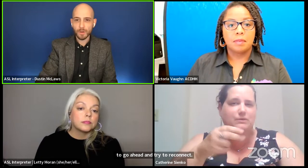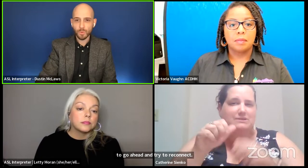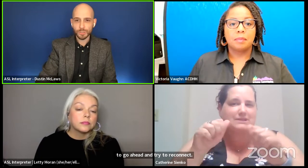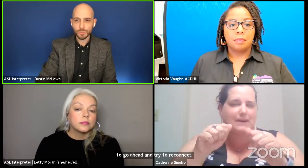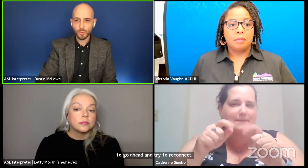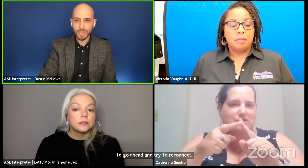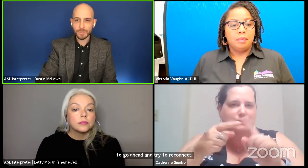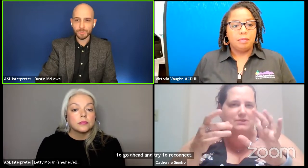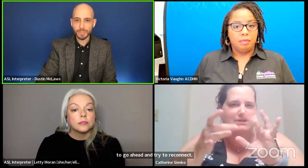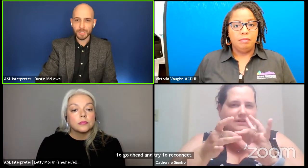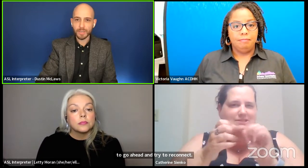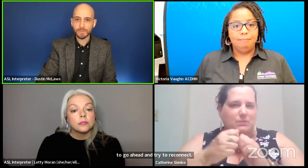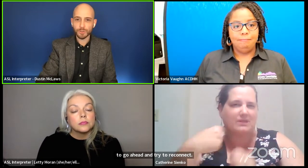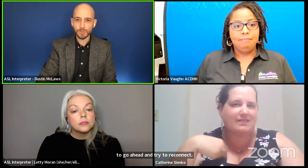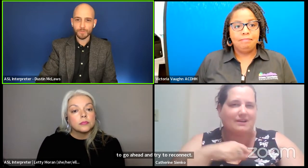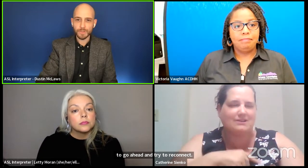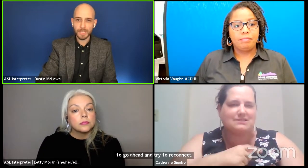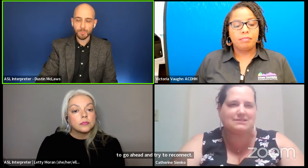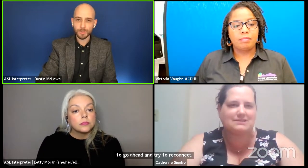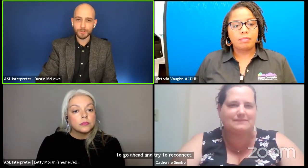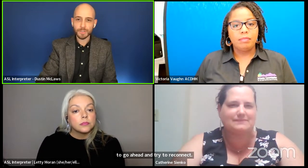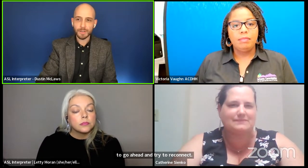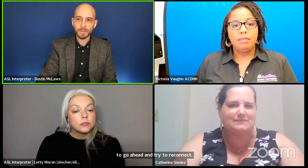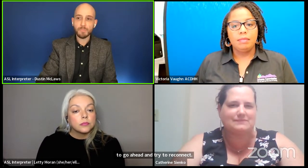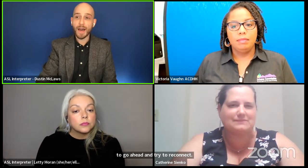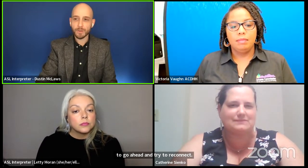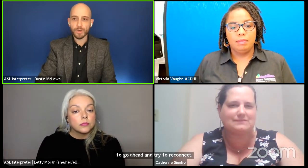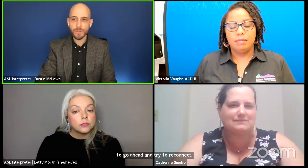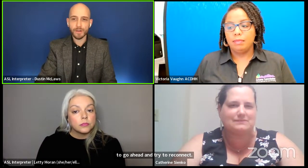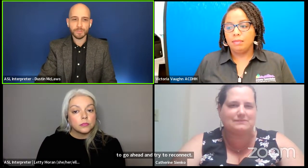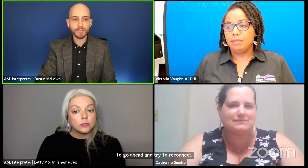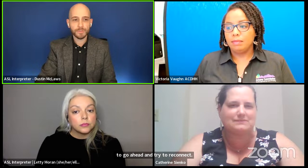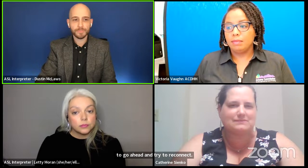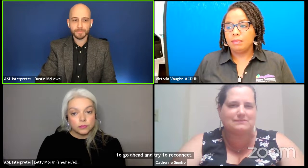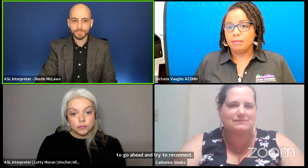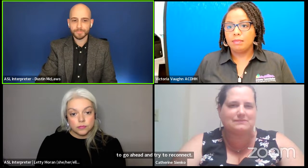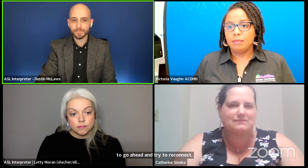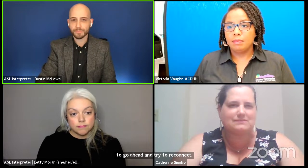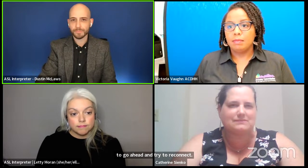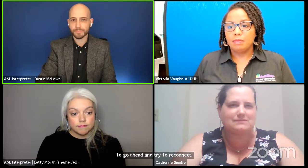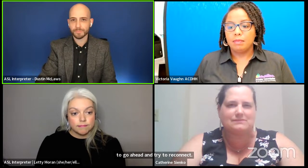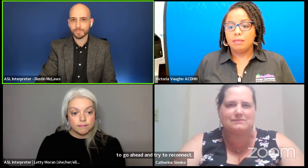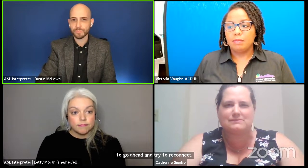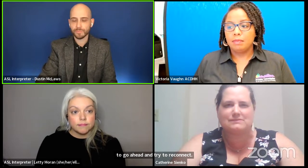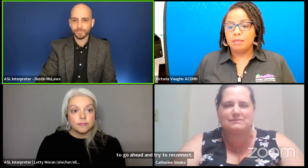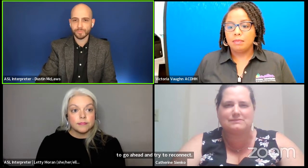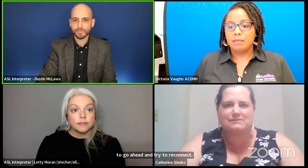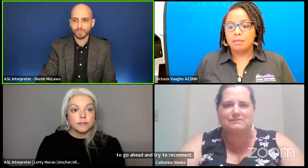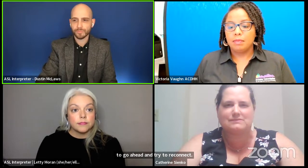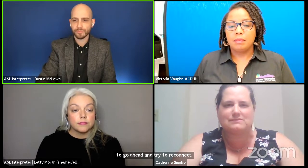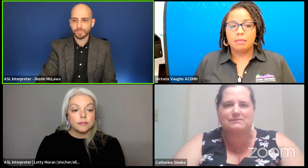At the moment, we're just waiting to see if Joseph is able to connect back with us.